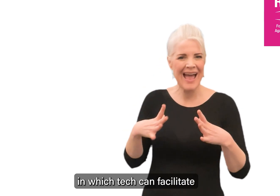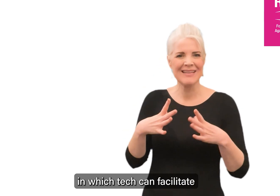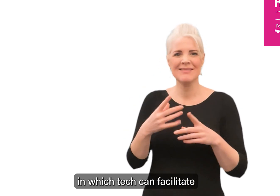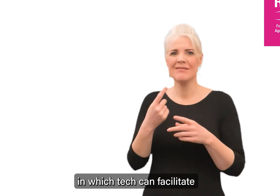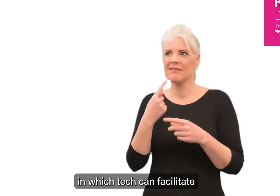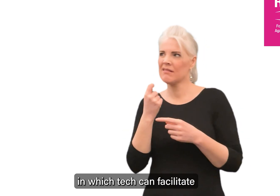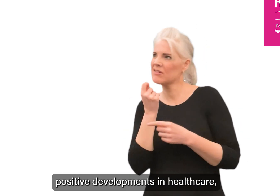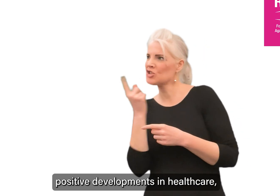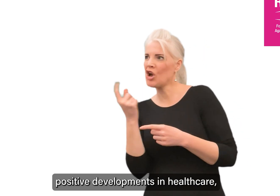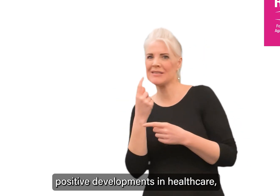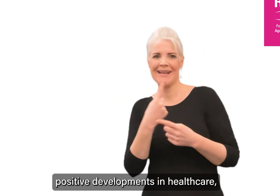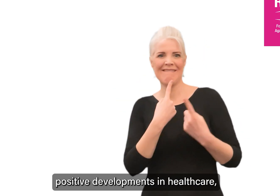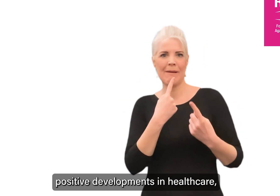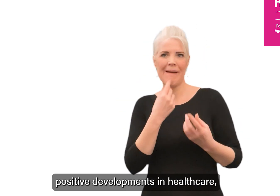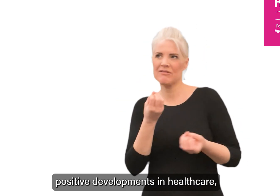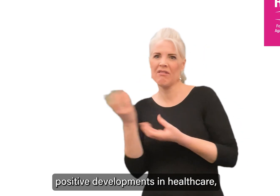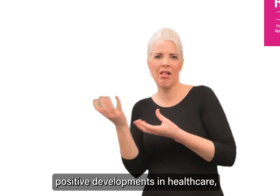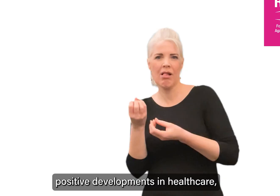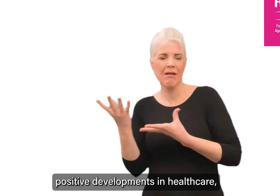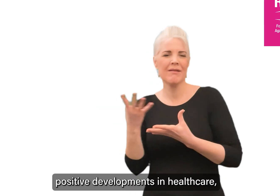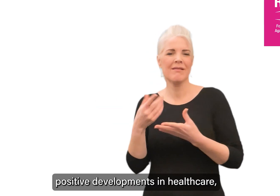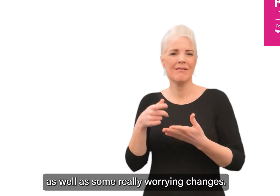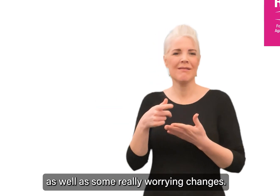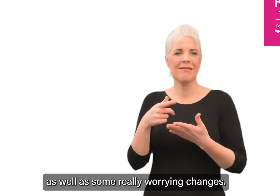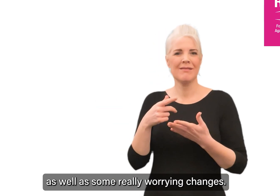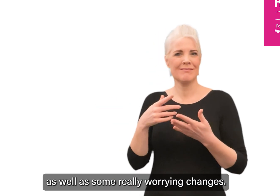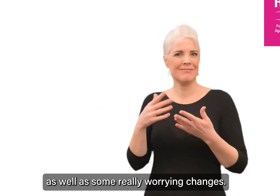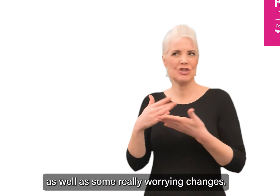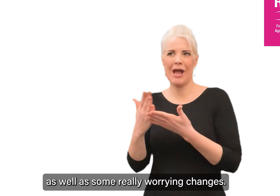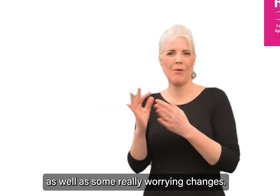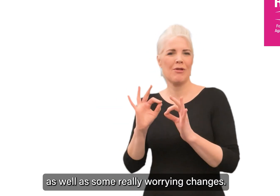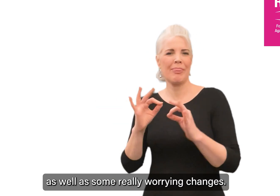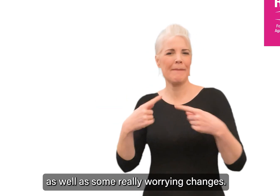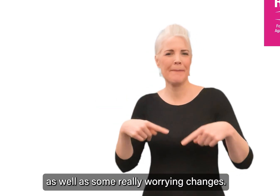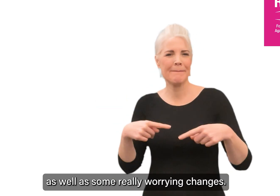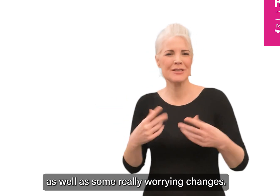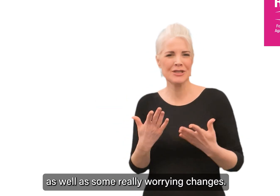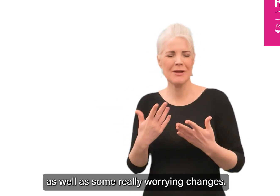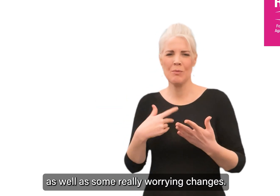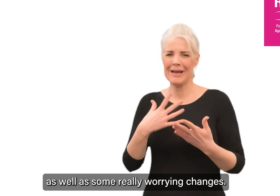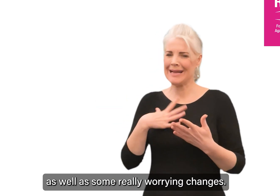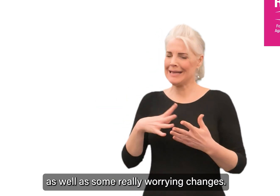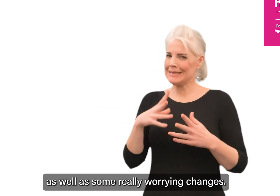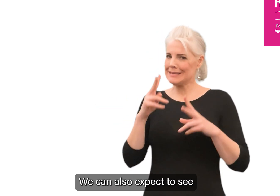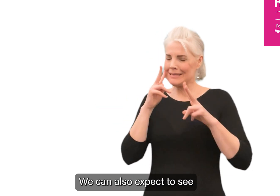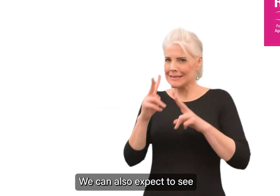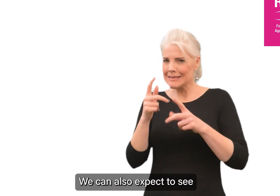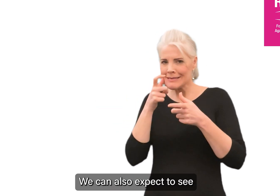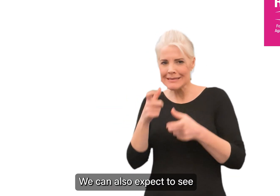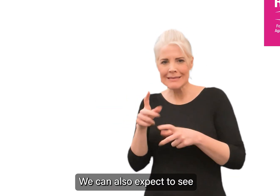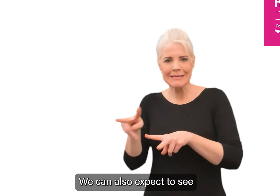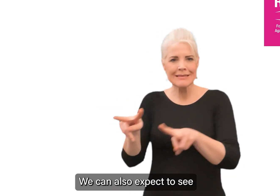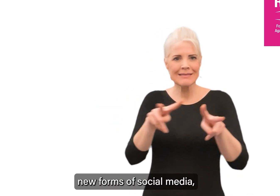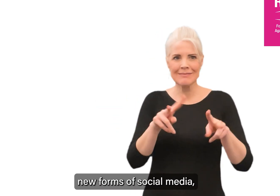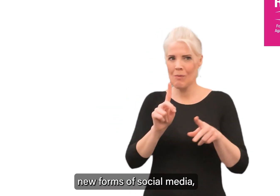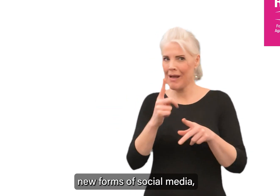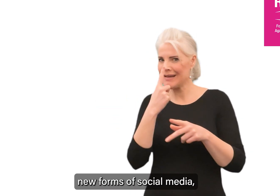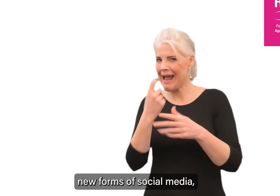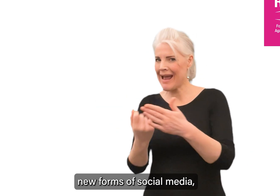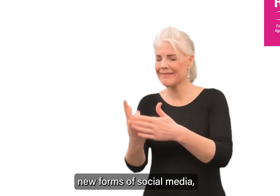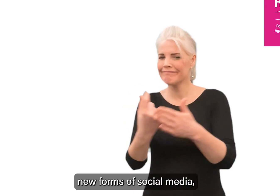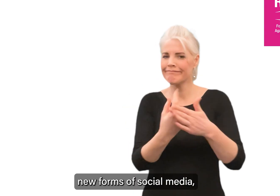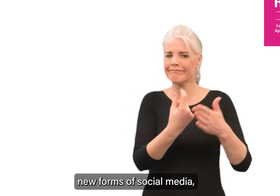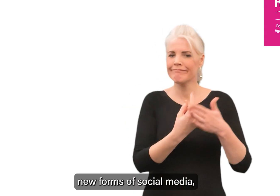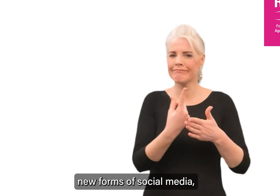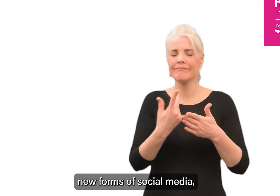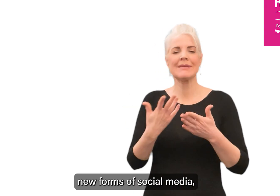can facilitate positive developments in healthcare, as well as some really worrying changes. And we can also expect to see new forms